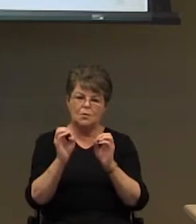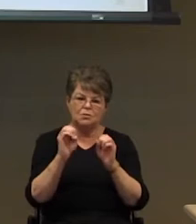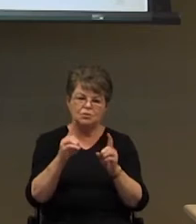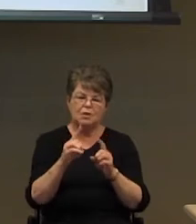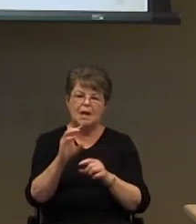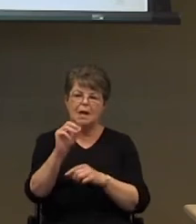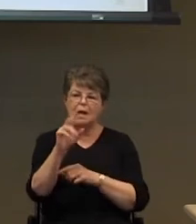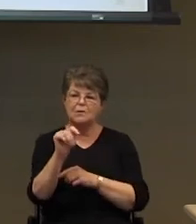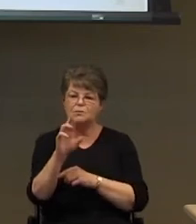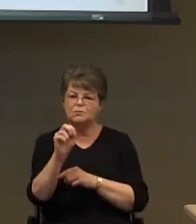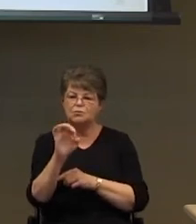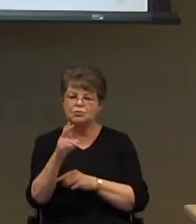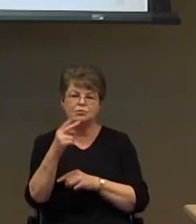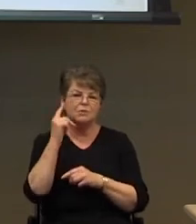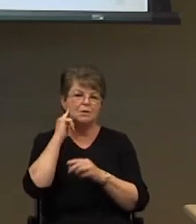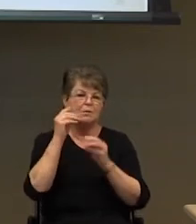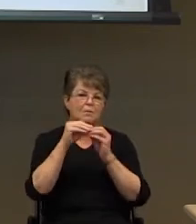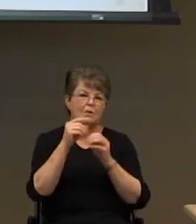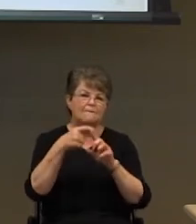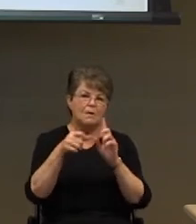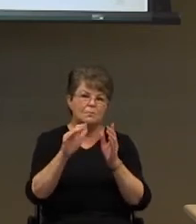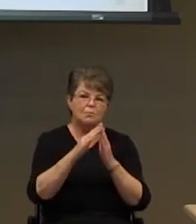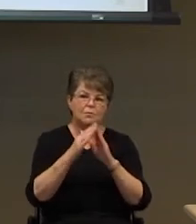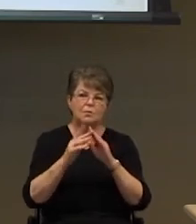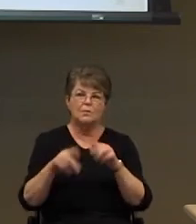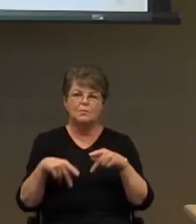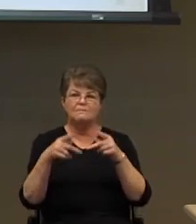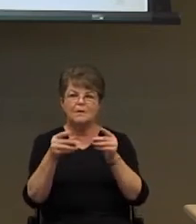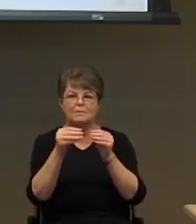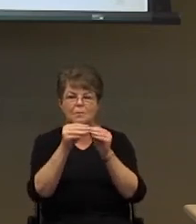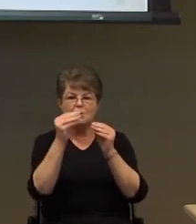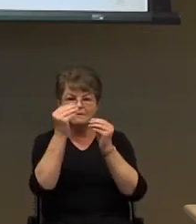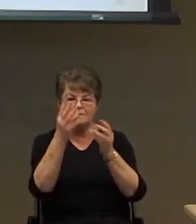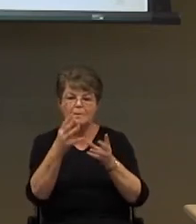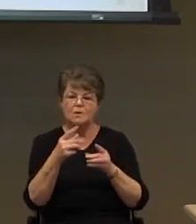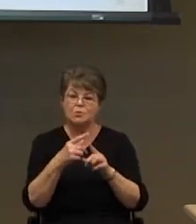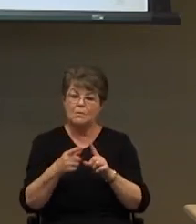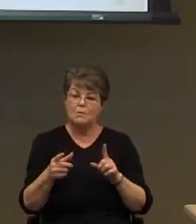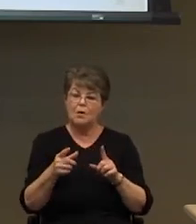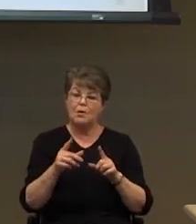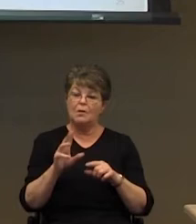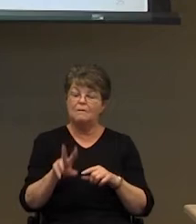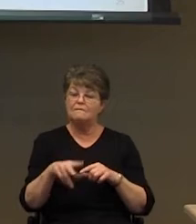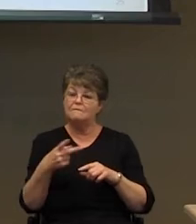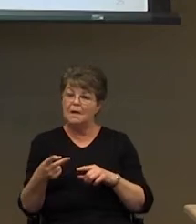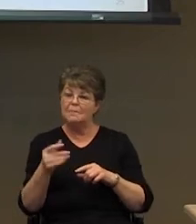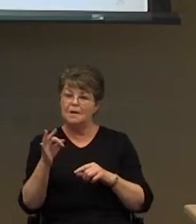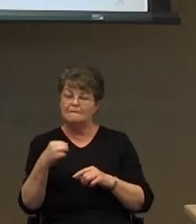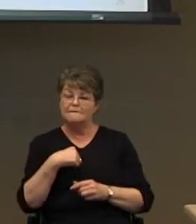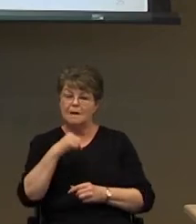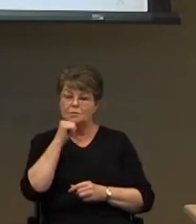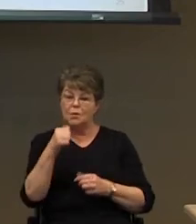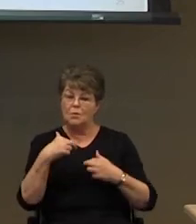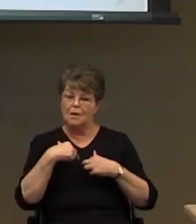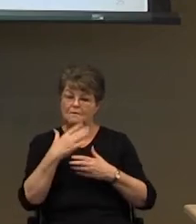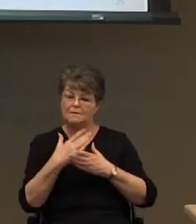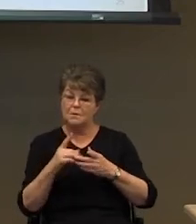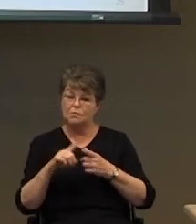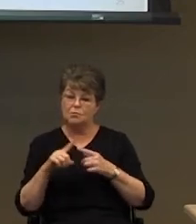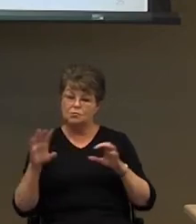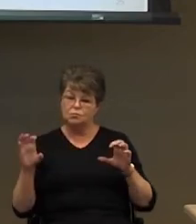outreach, learn and hear more from the community and provide them more information. But on the flip side of the coin is if I don't have someone to